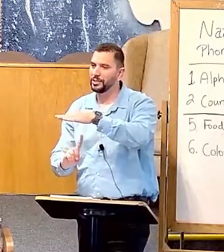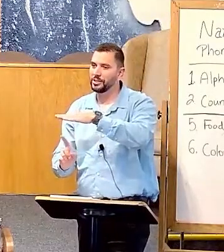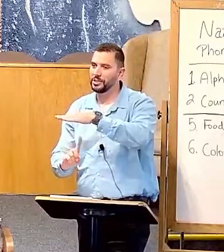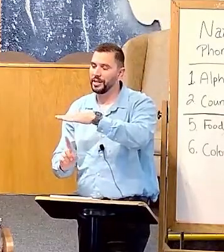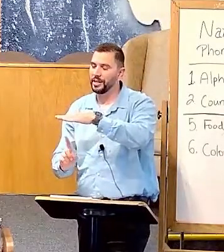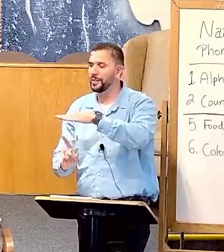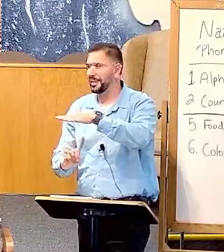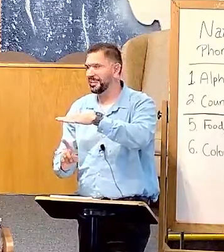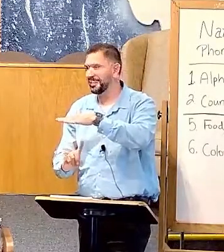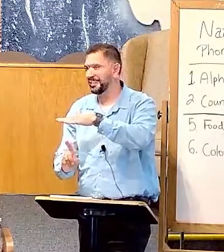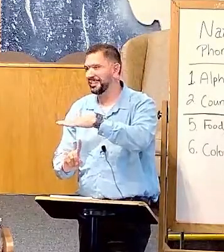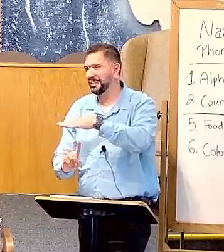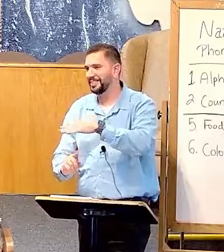say underwear.